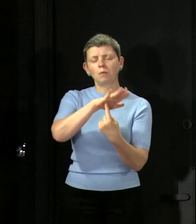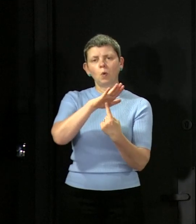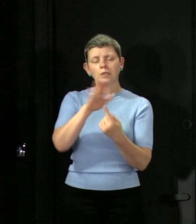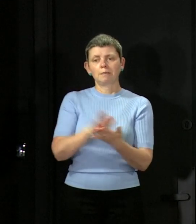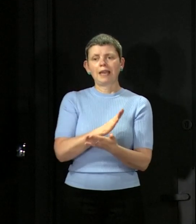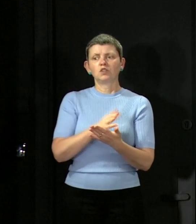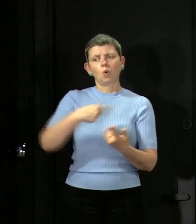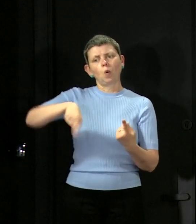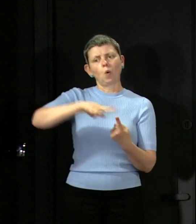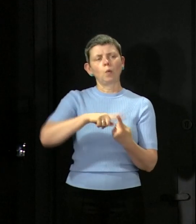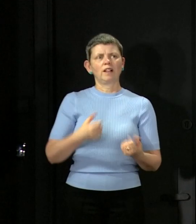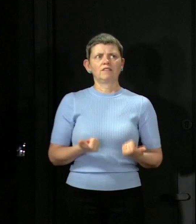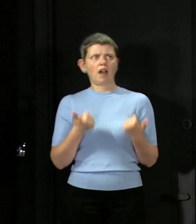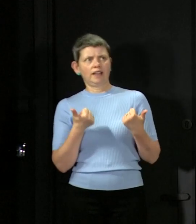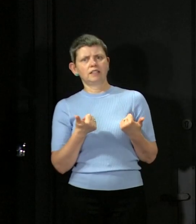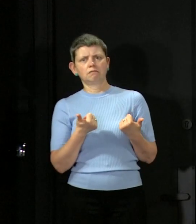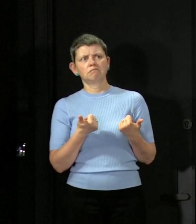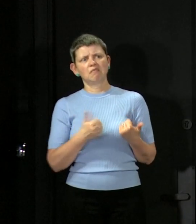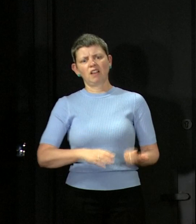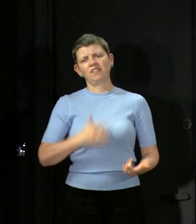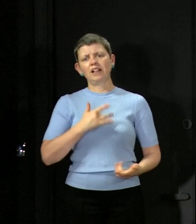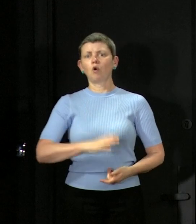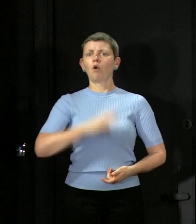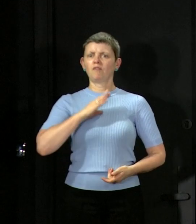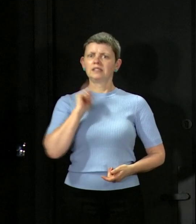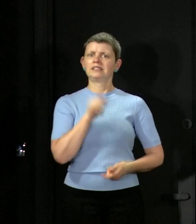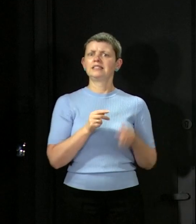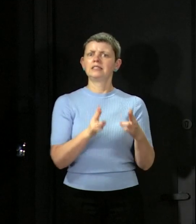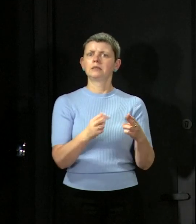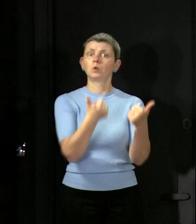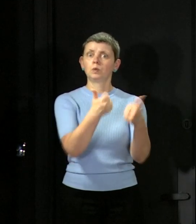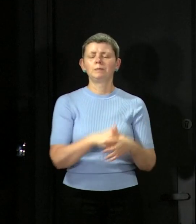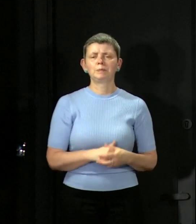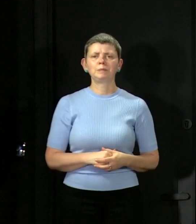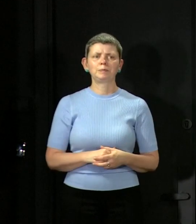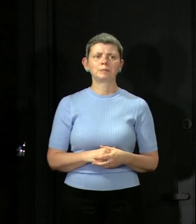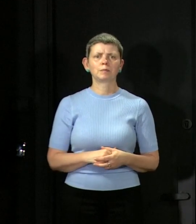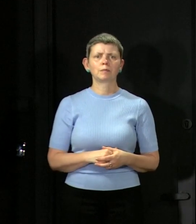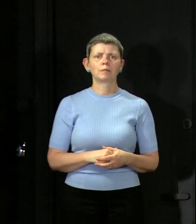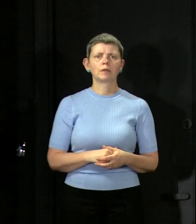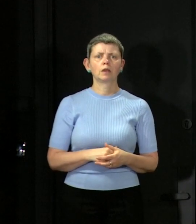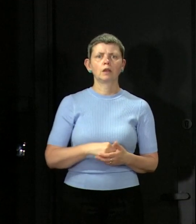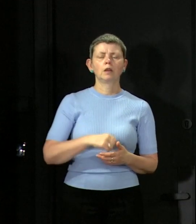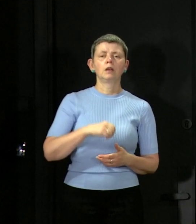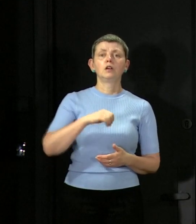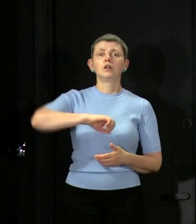have the confidence in it, which in turn is vital to it being as effective as we need it to be. Scott McNabb from The